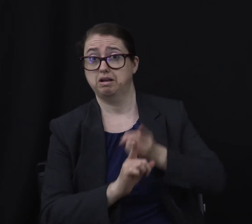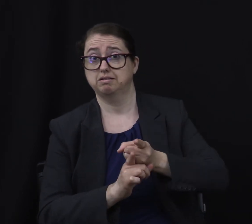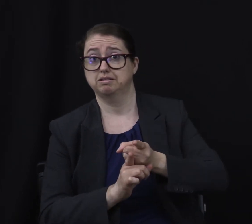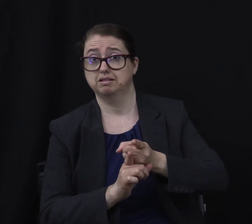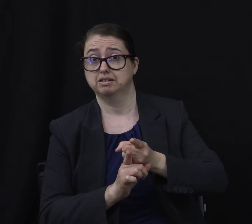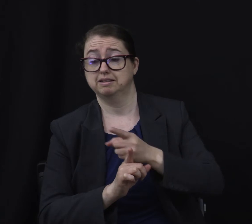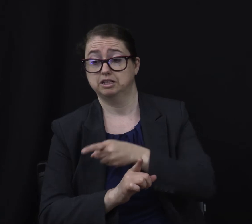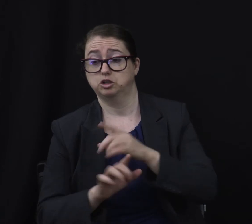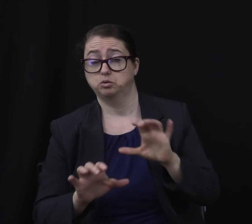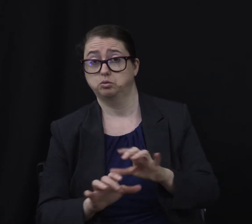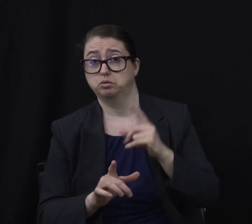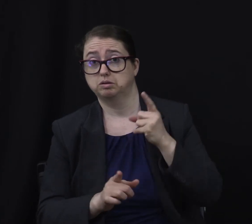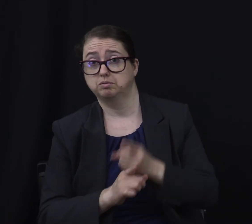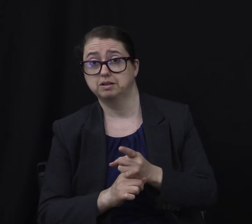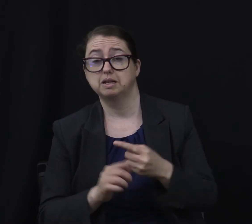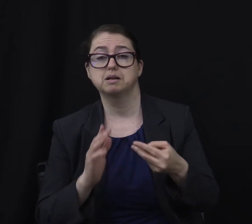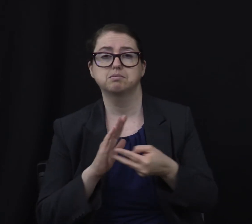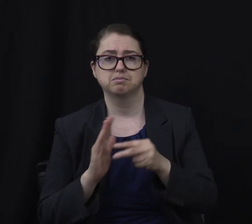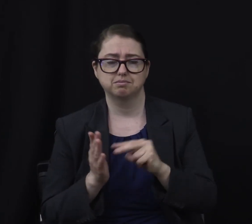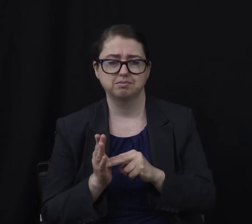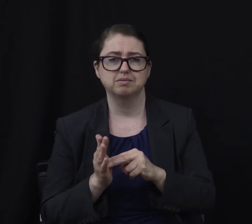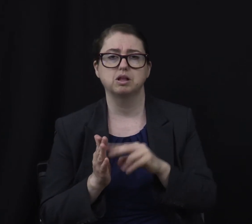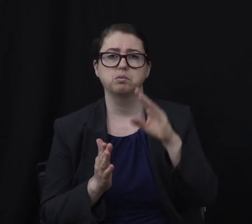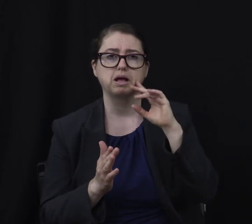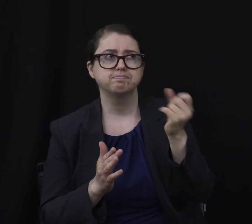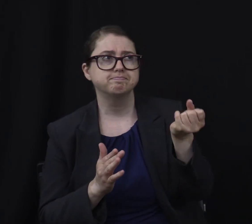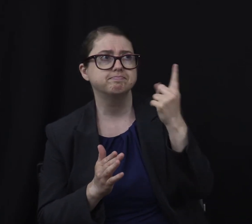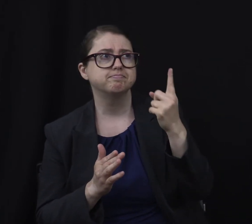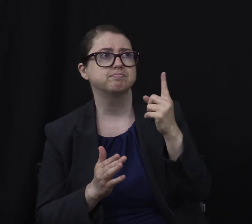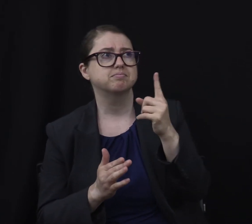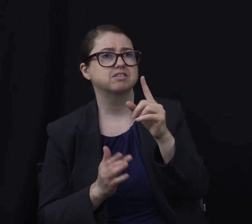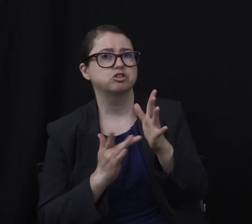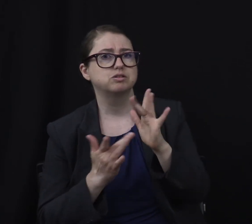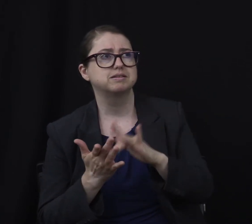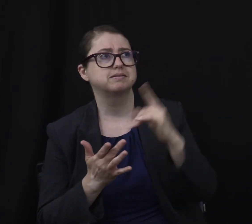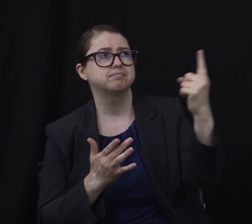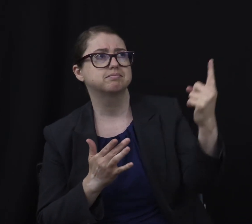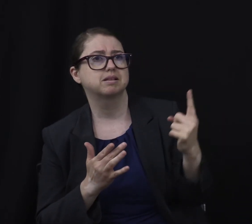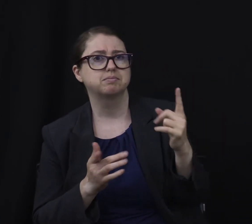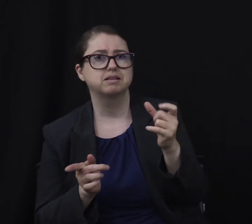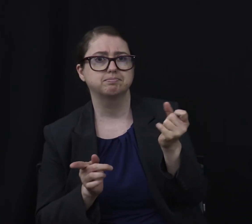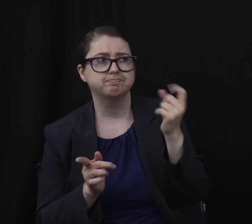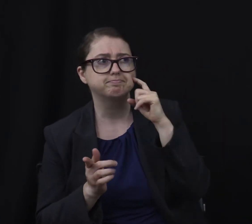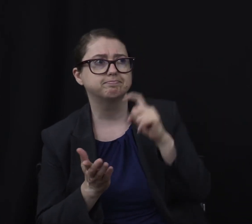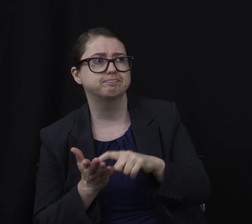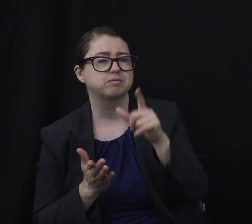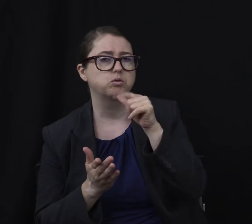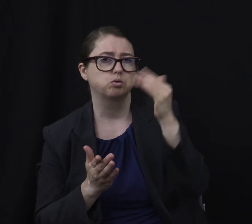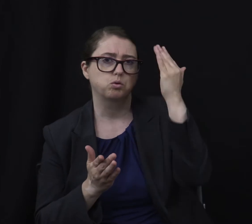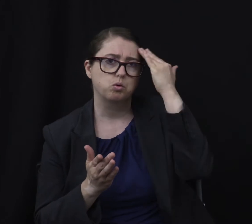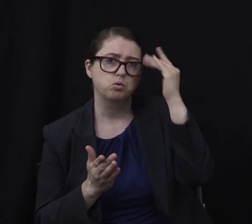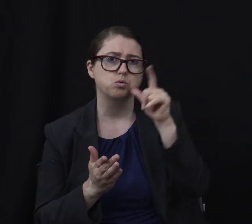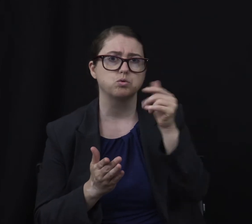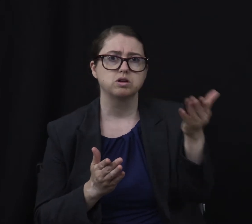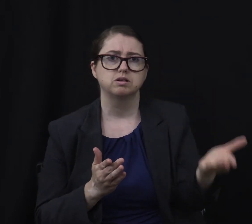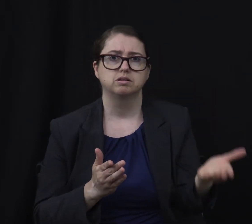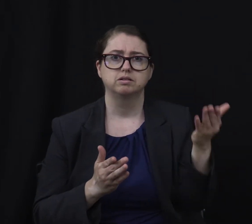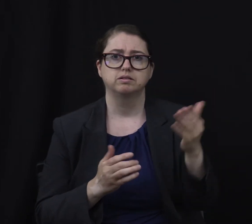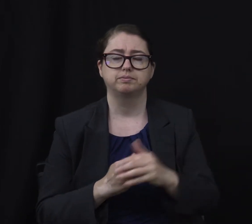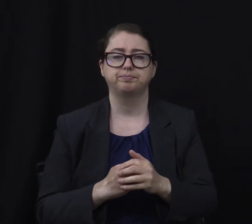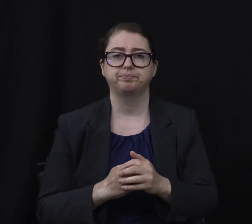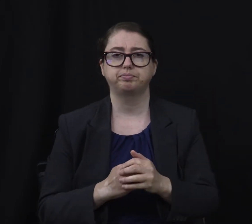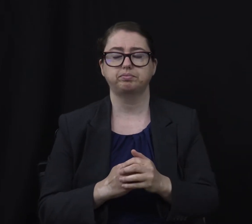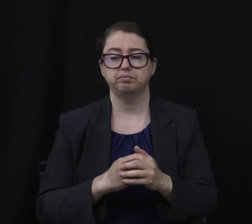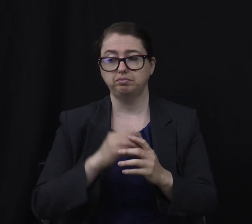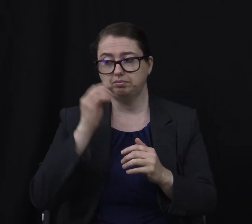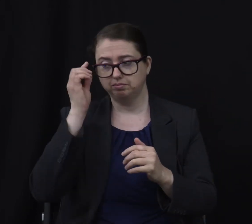they'll actually recognize the Messiah when he comes. And here's the thing, and the adults here will know all too